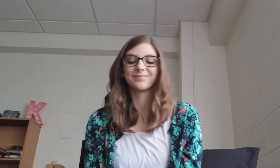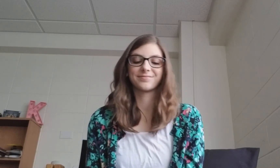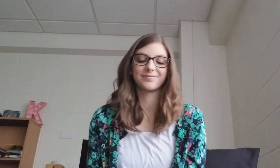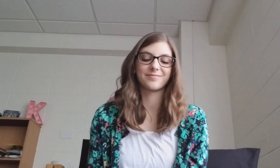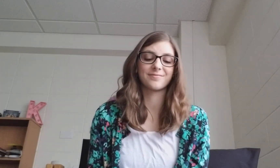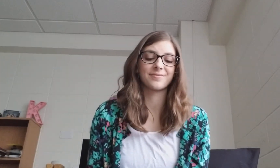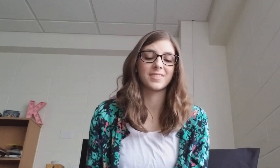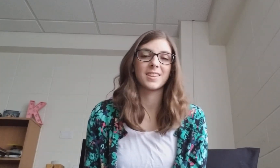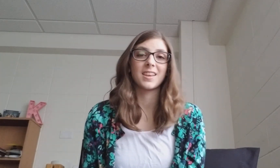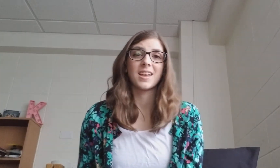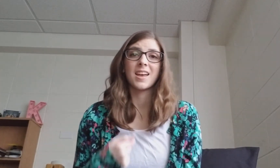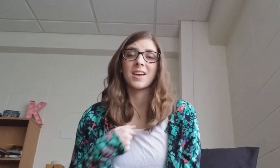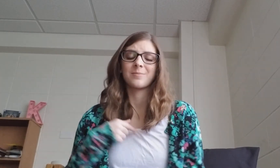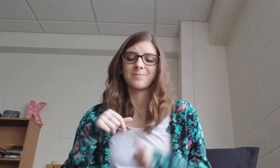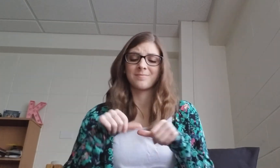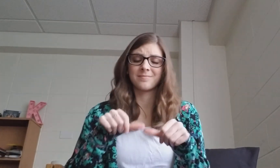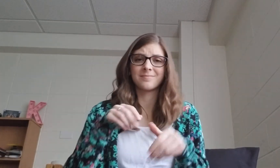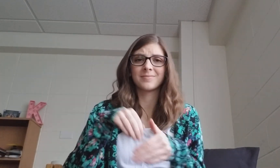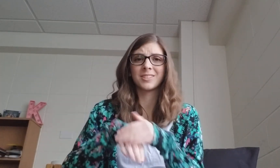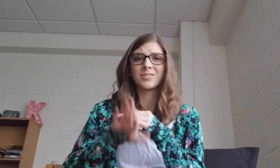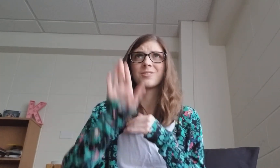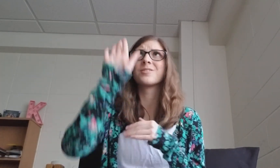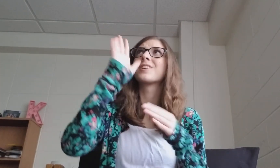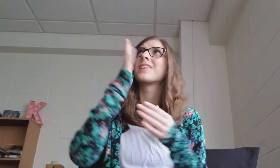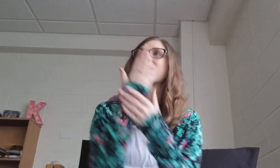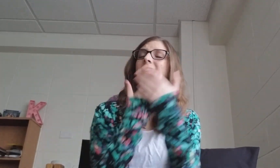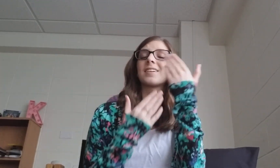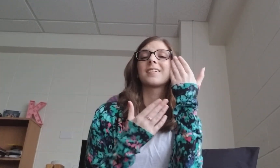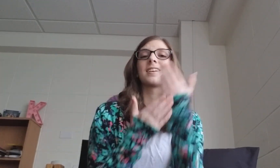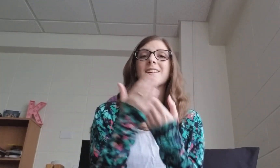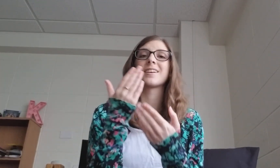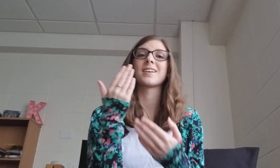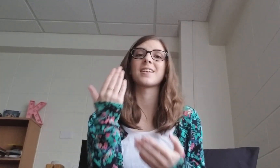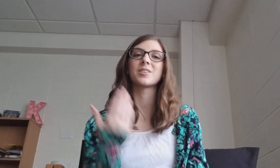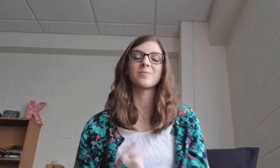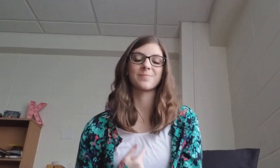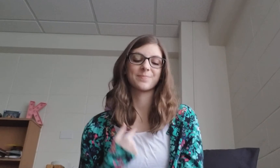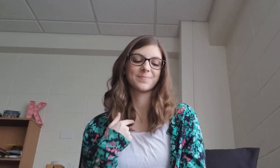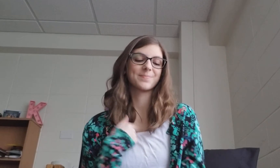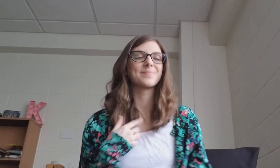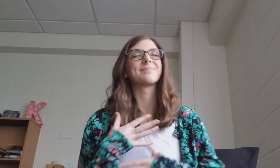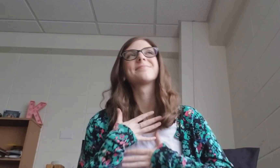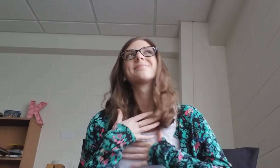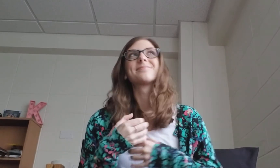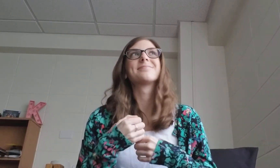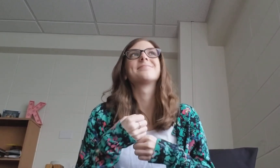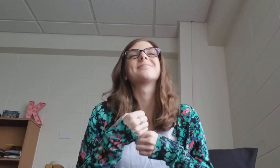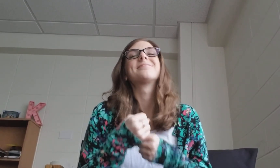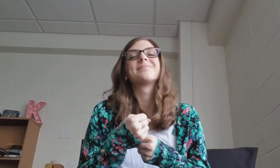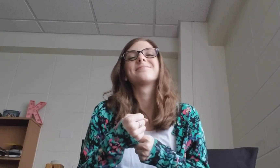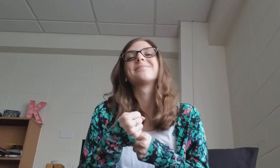Still in your hands This is my confidence